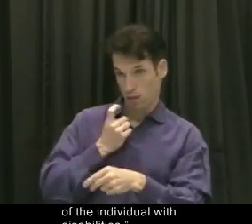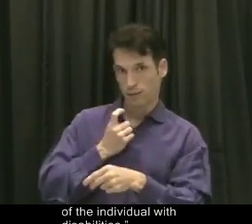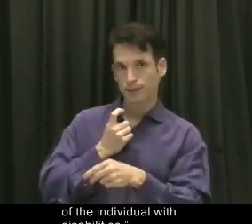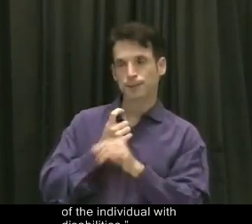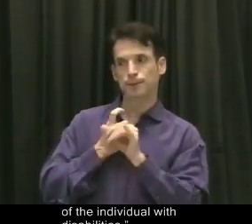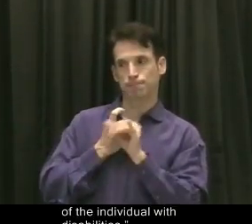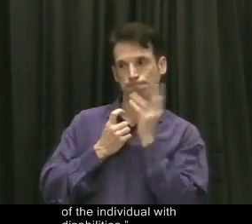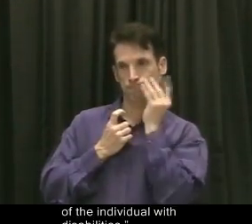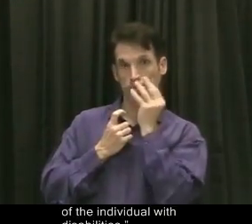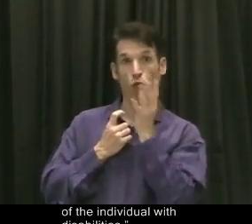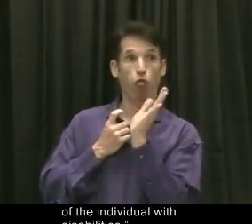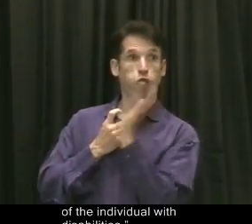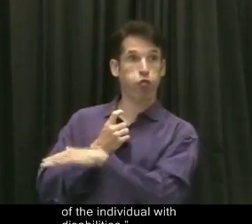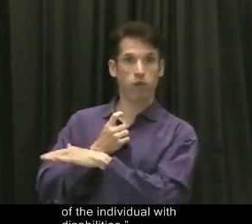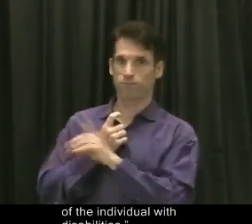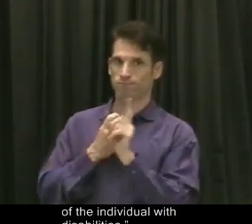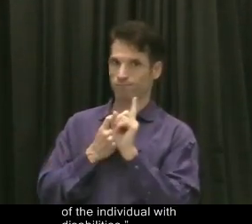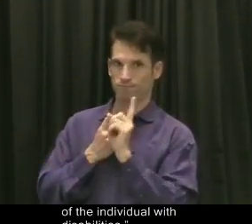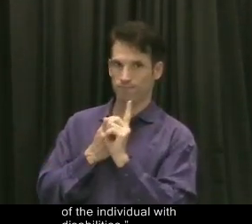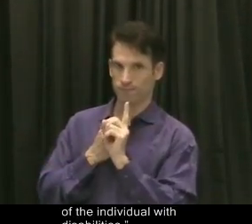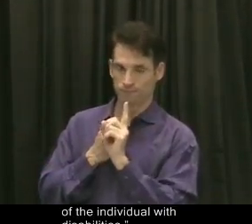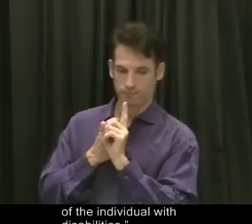disabilities, close quote.